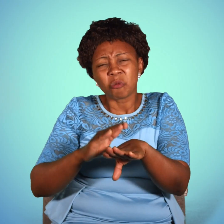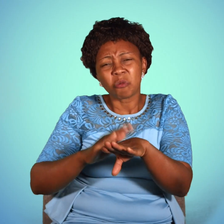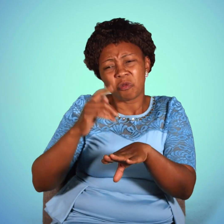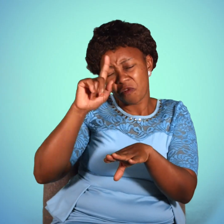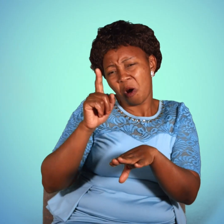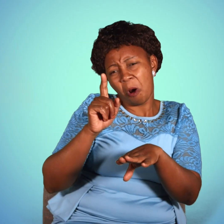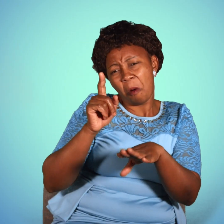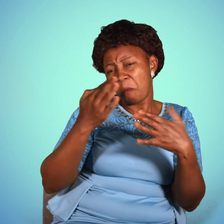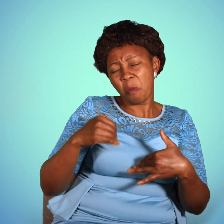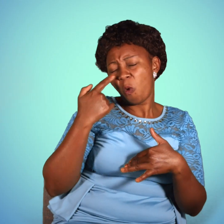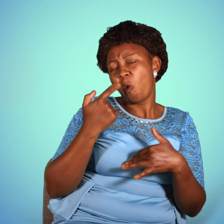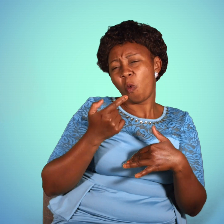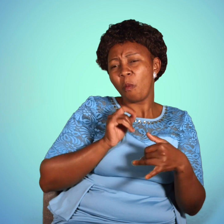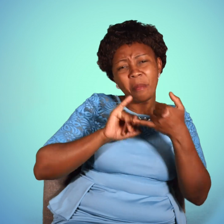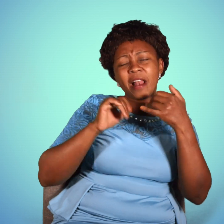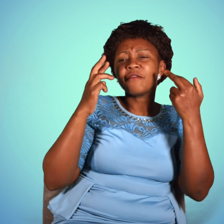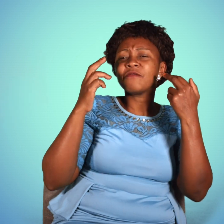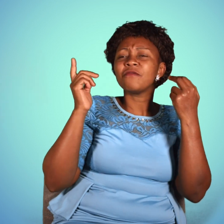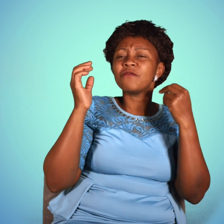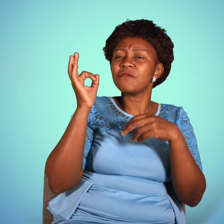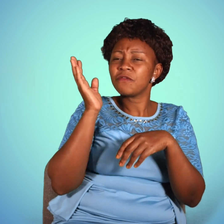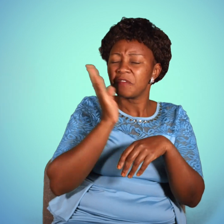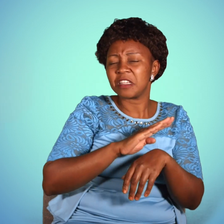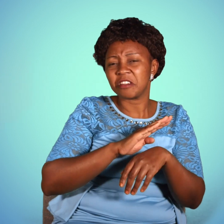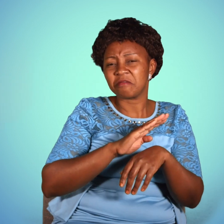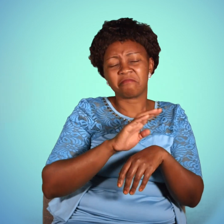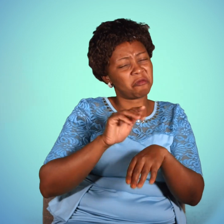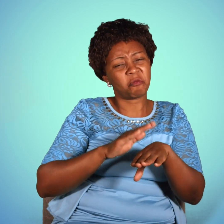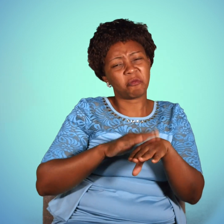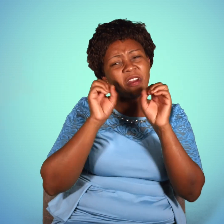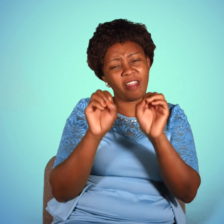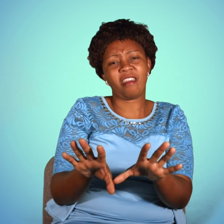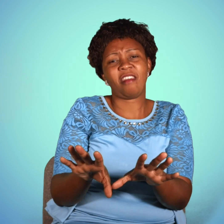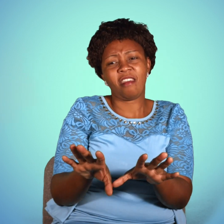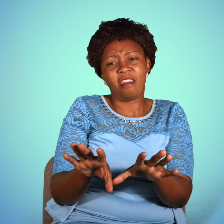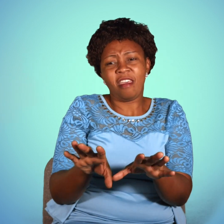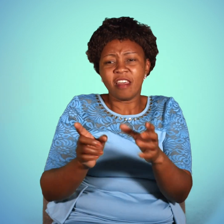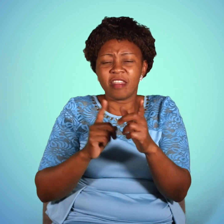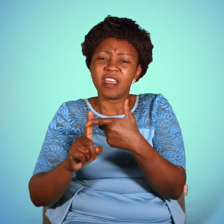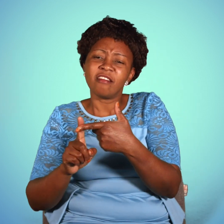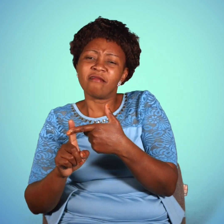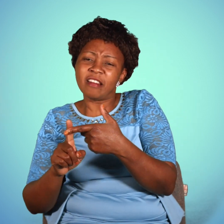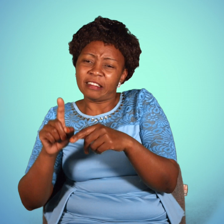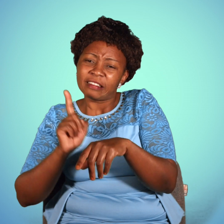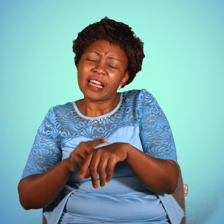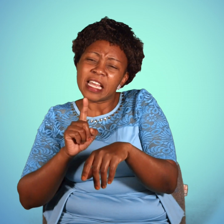It might not be suitable for couples who are married to abstain. The urge of